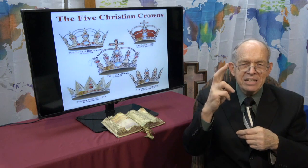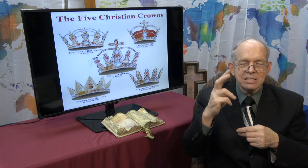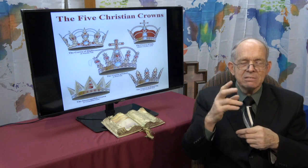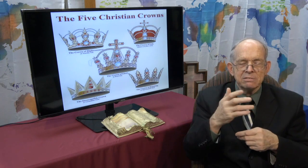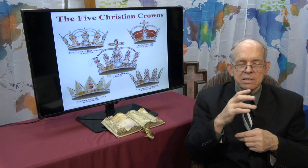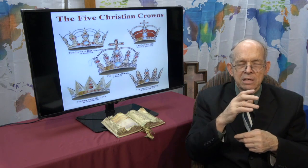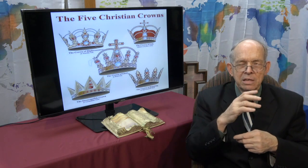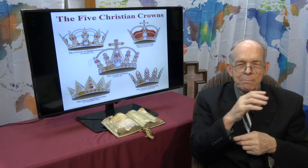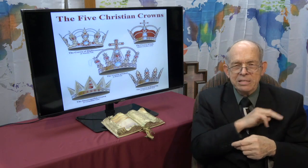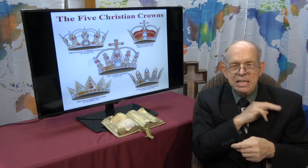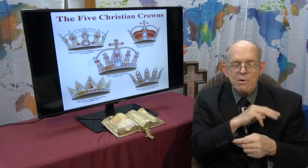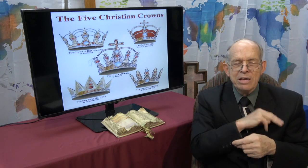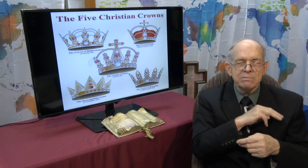advancing, missionary.